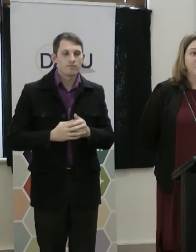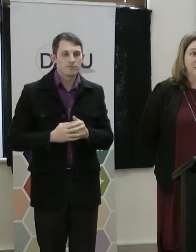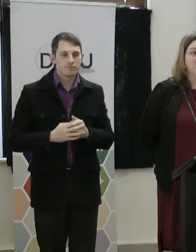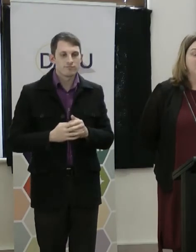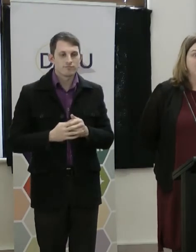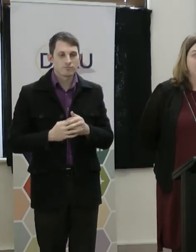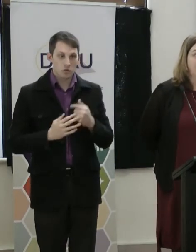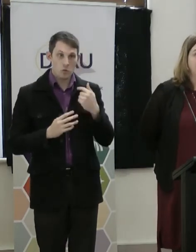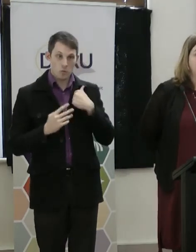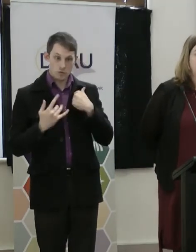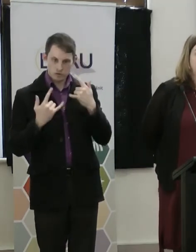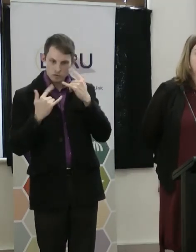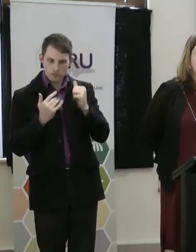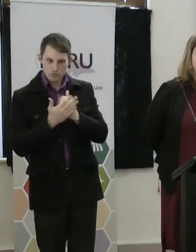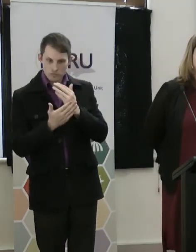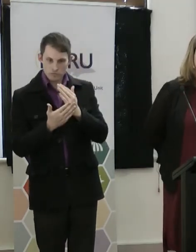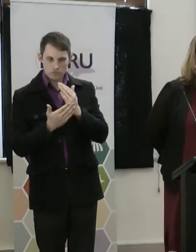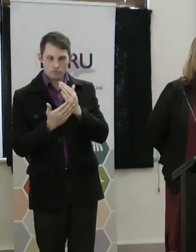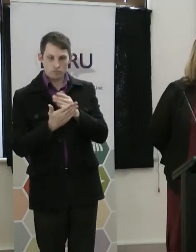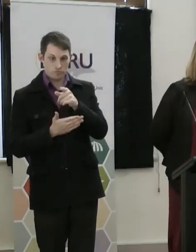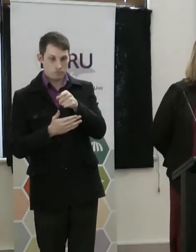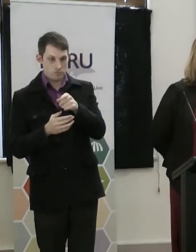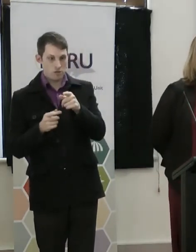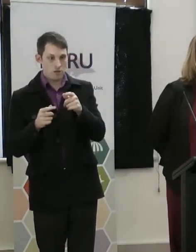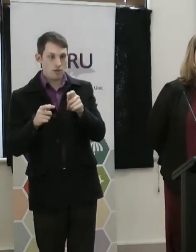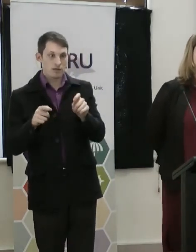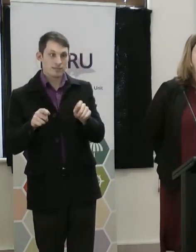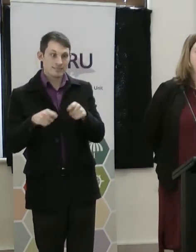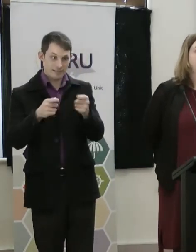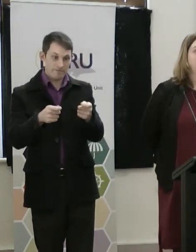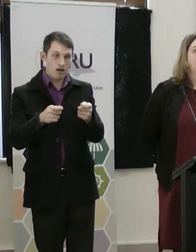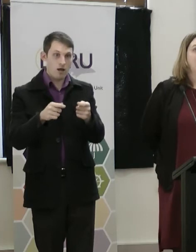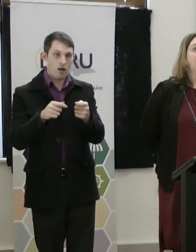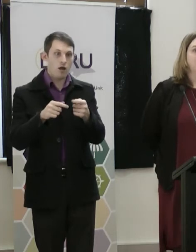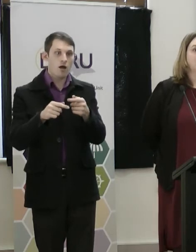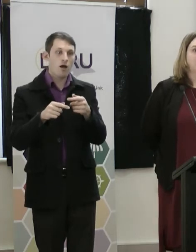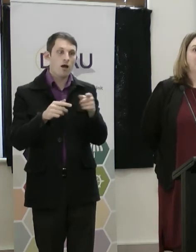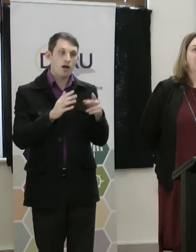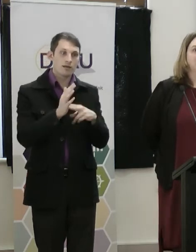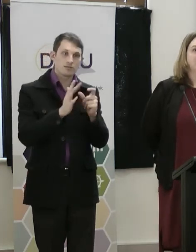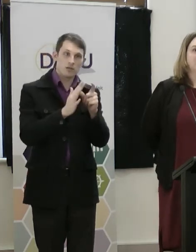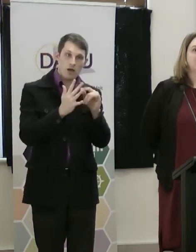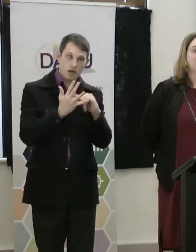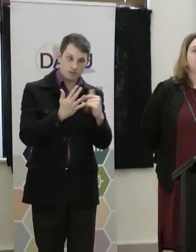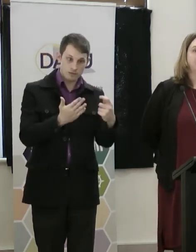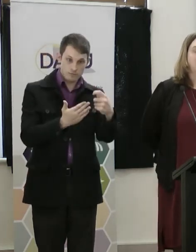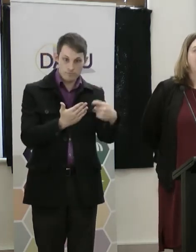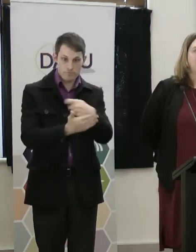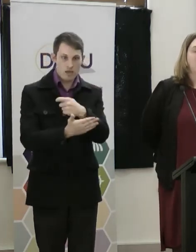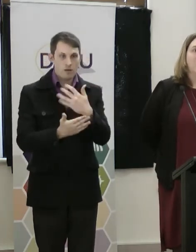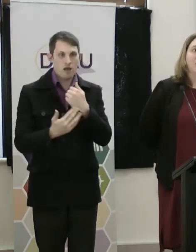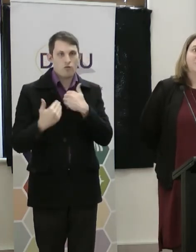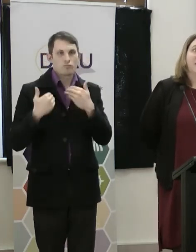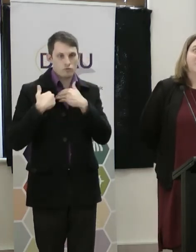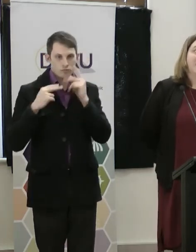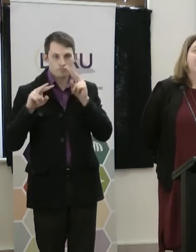delivered and paid for out of an NDIS plan, it falls within our jurisdiction. The